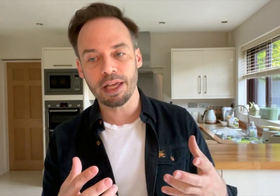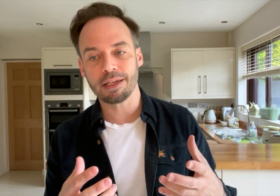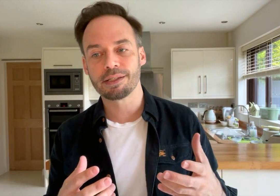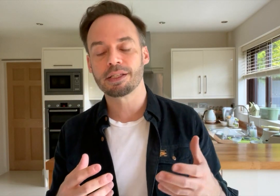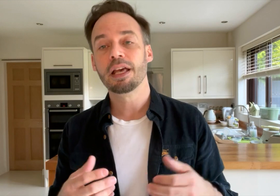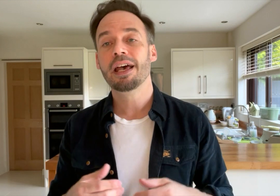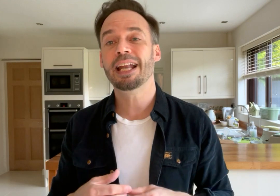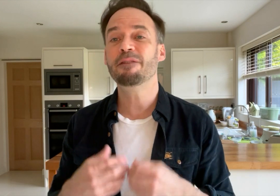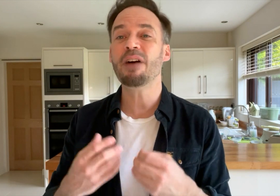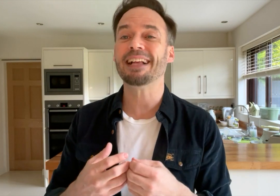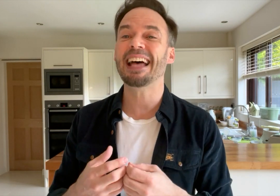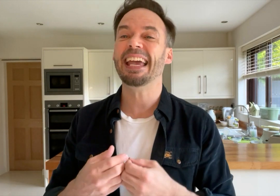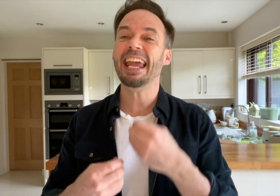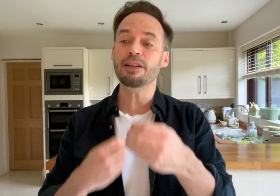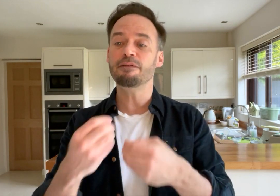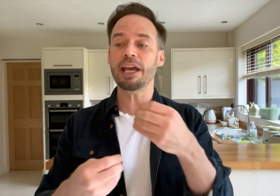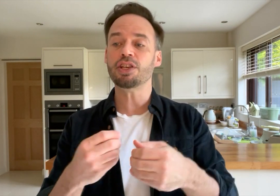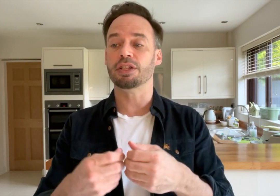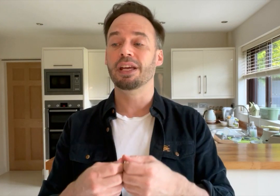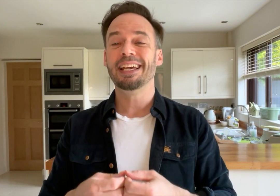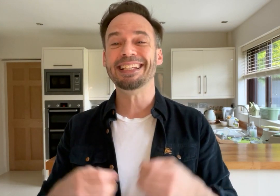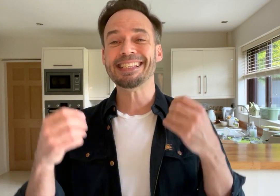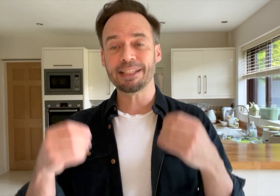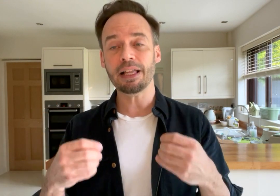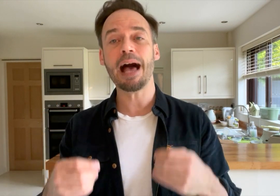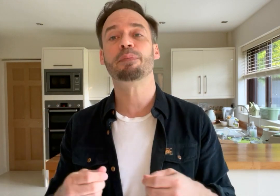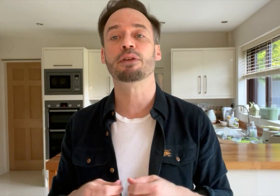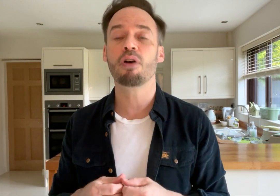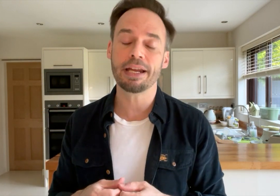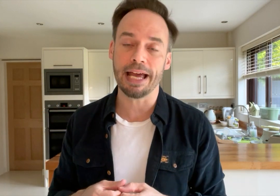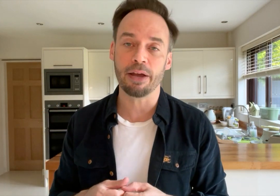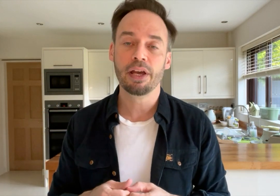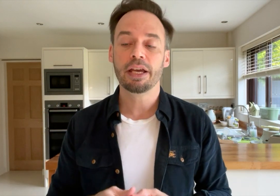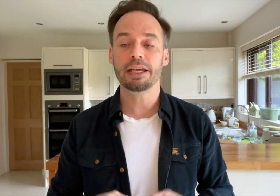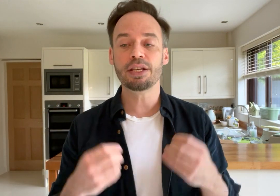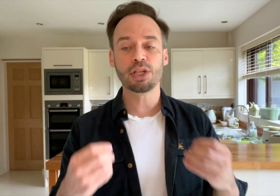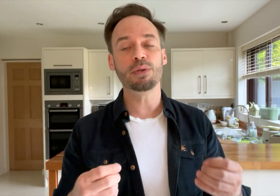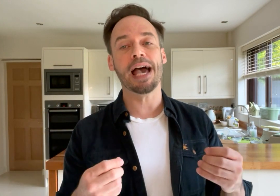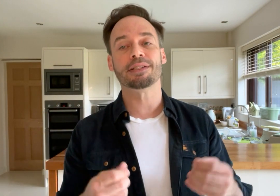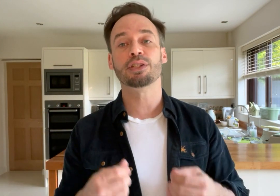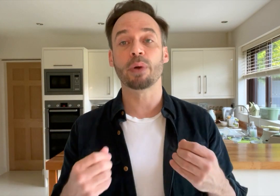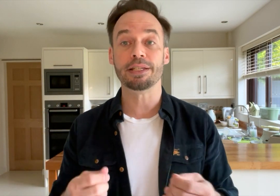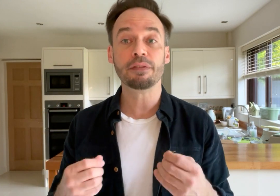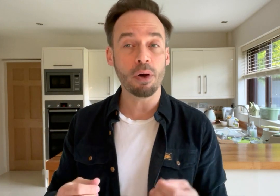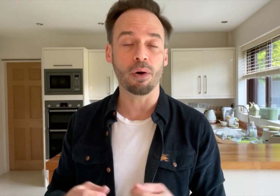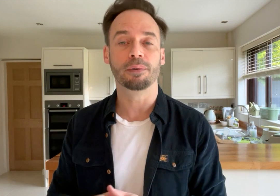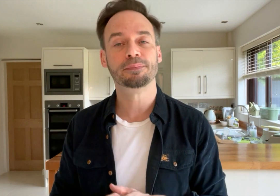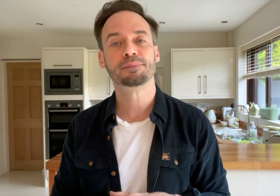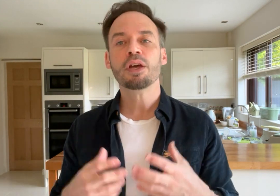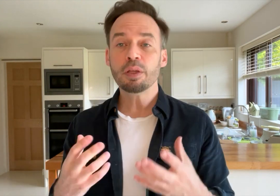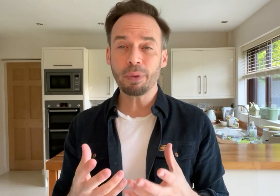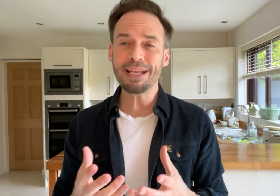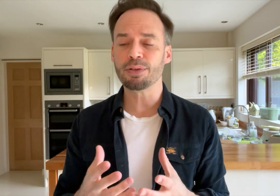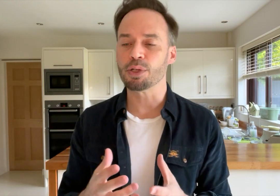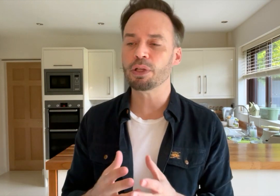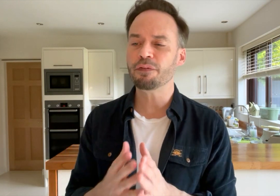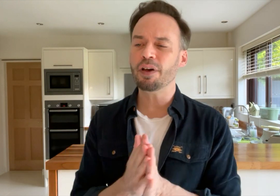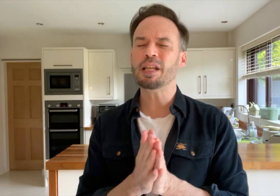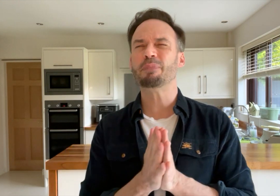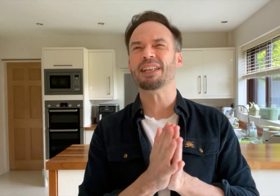and in fact that innovation is still happening right now in 2024 the beatles were the first band